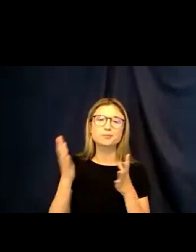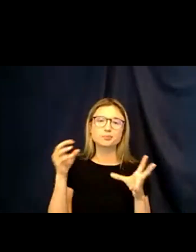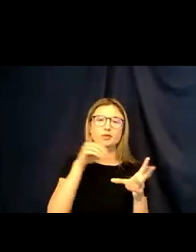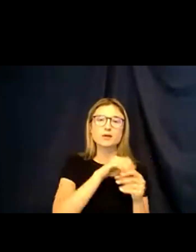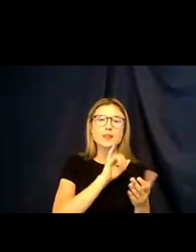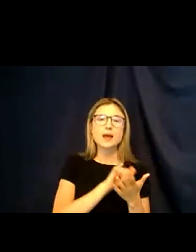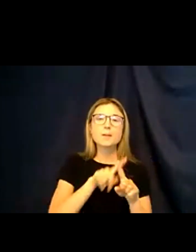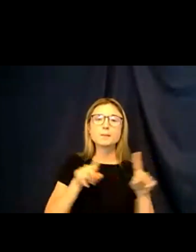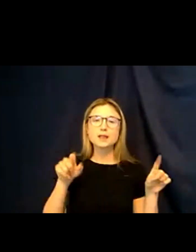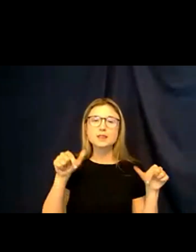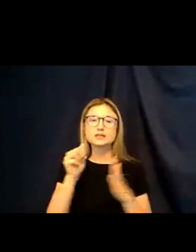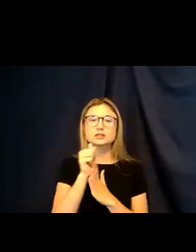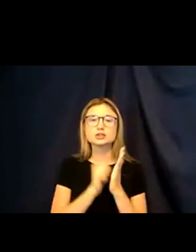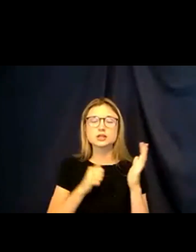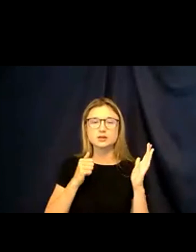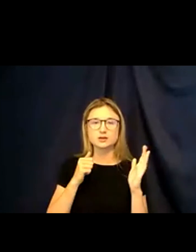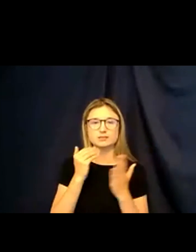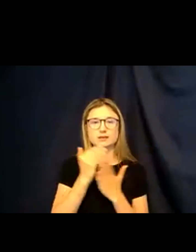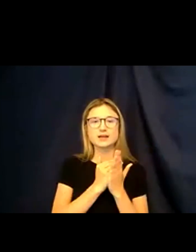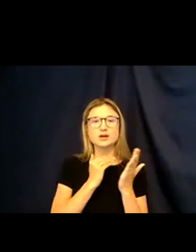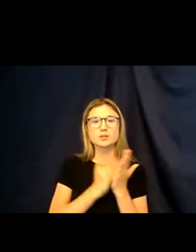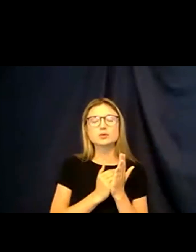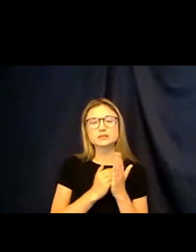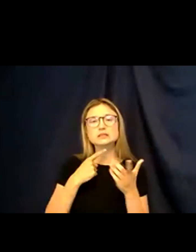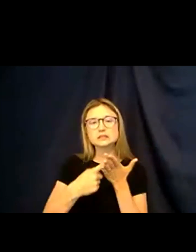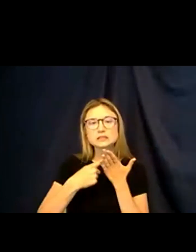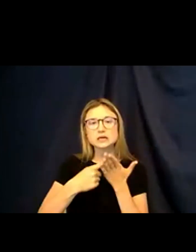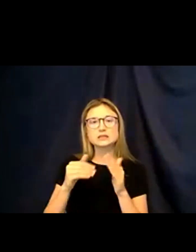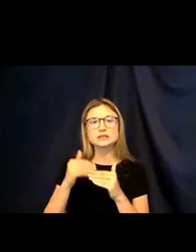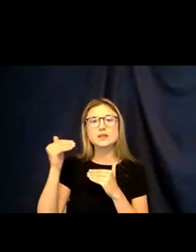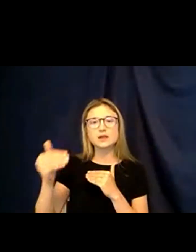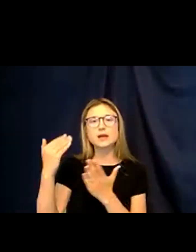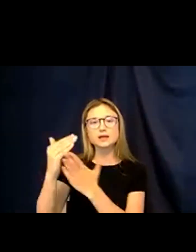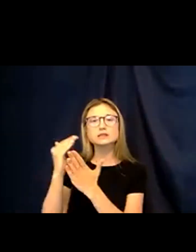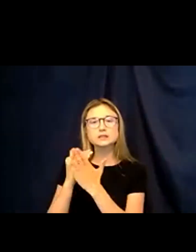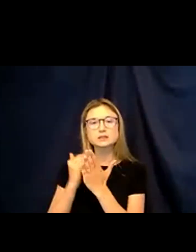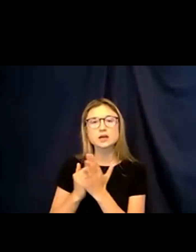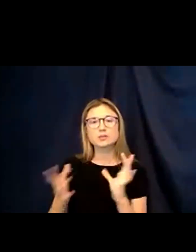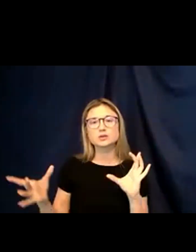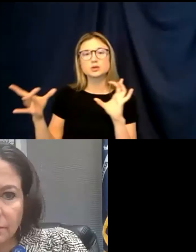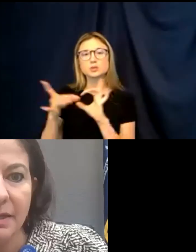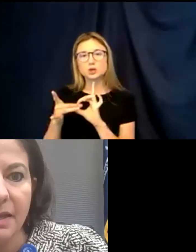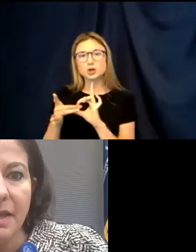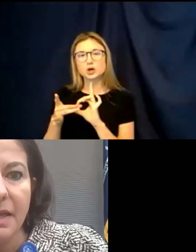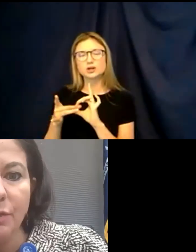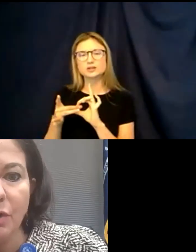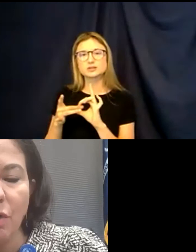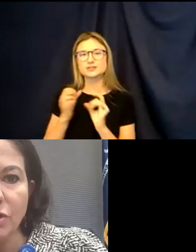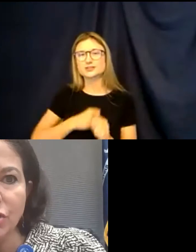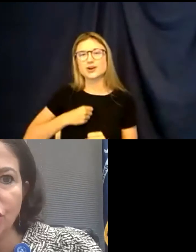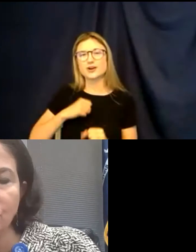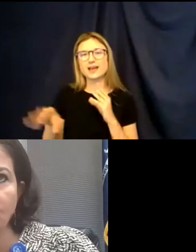really this agenda item was to talk about what our next steps are in regards to, add my spotlight,